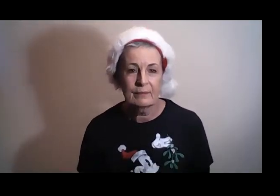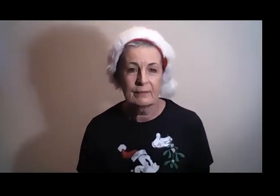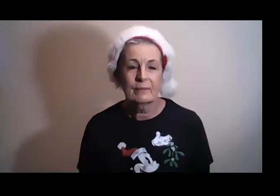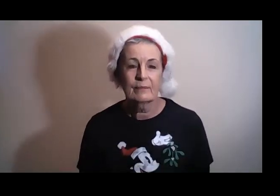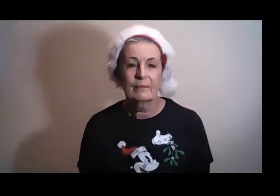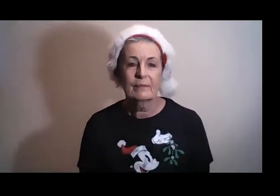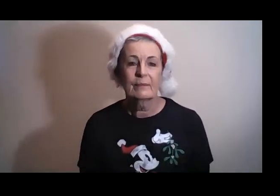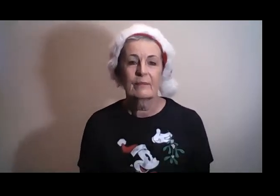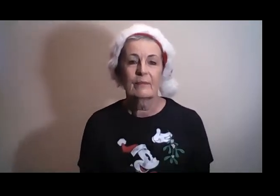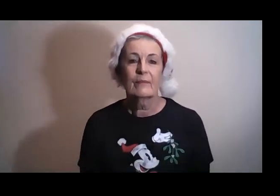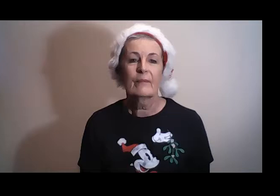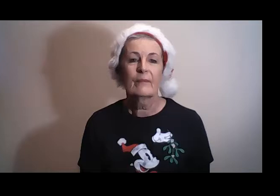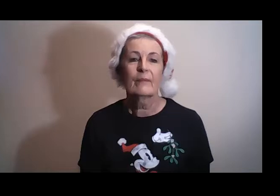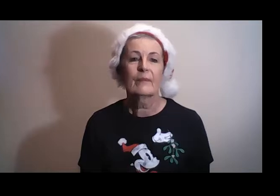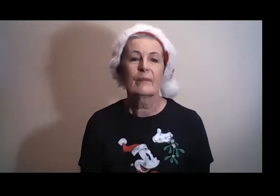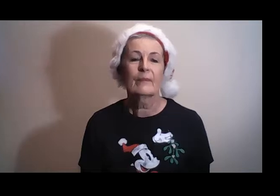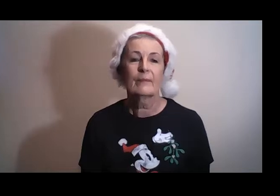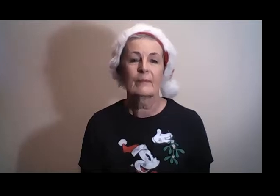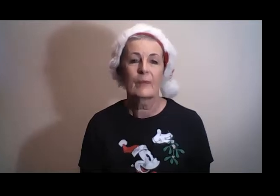And I'll do 2 more.